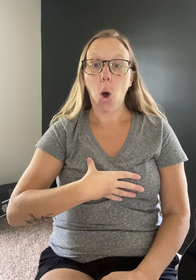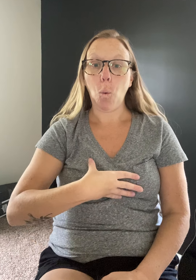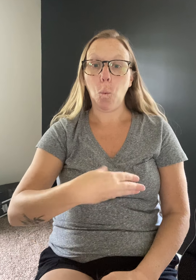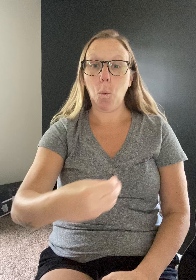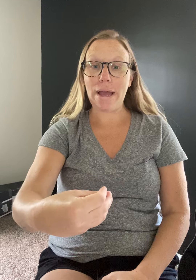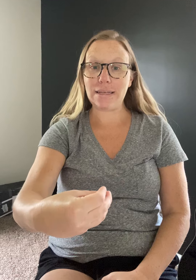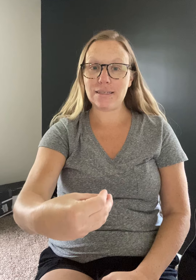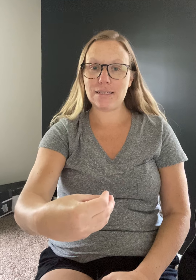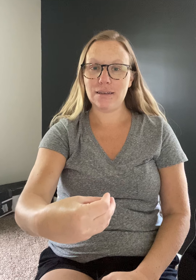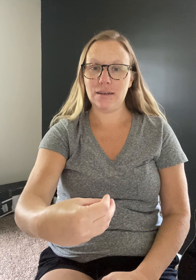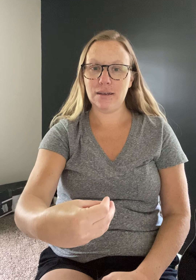White,